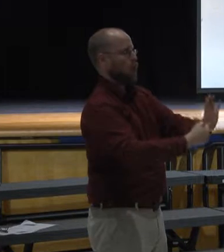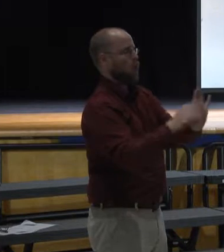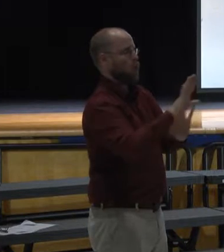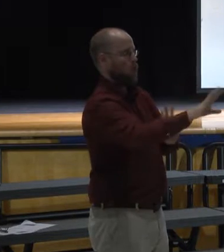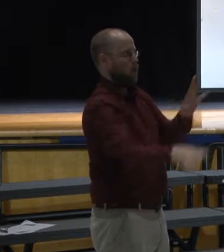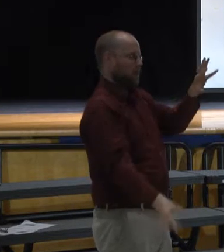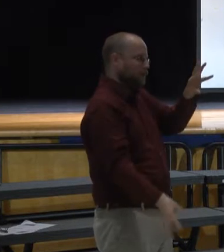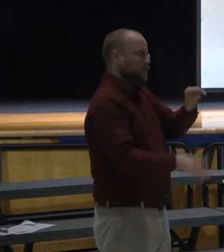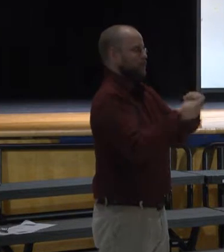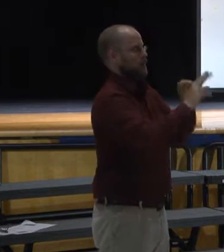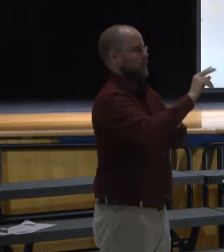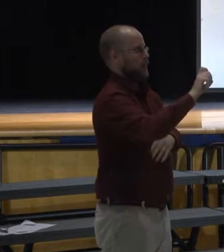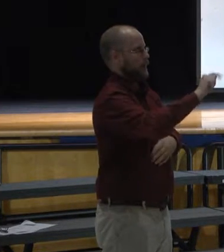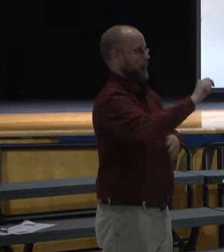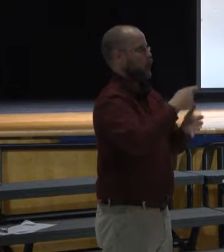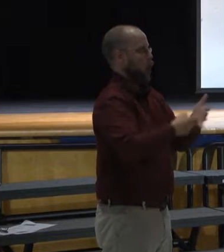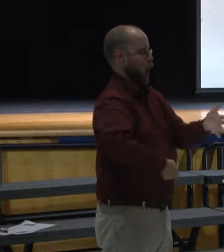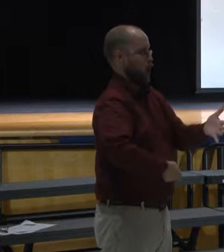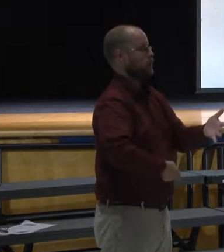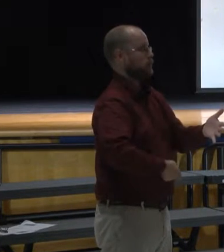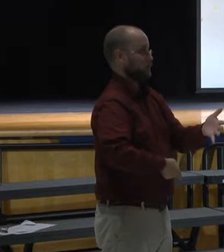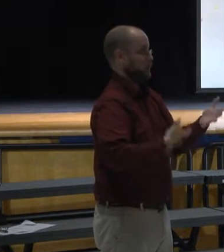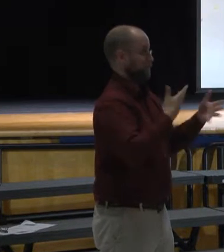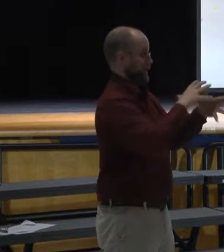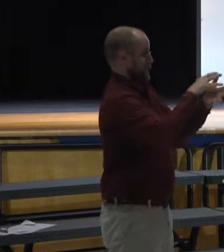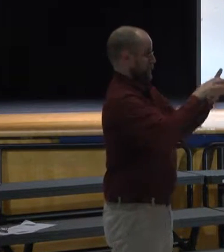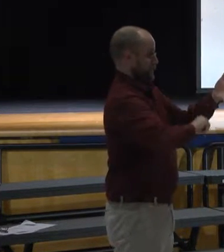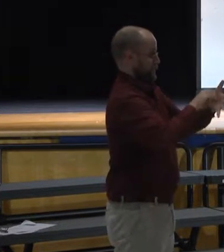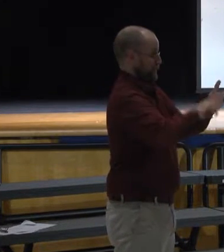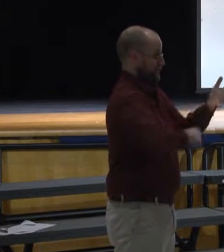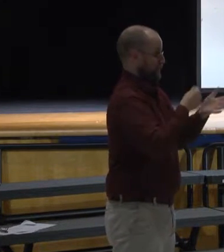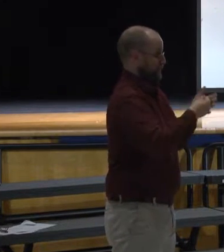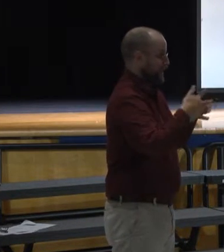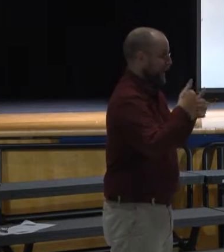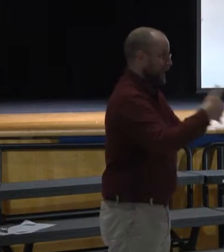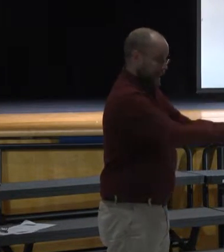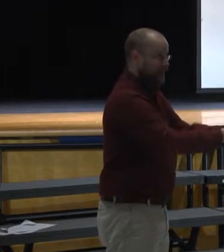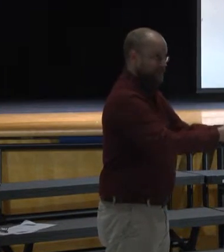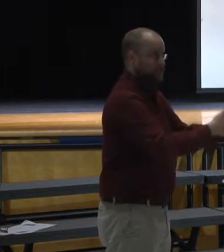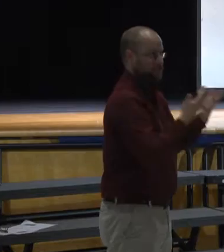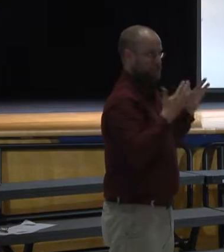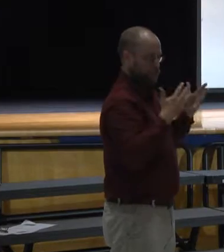indirect after your grants and scholarships, the good type of aid was applied.